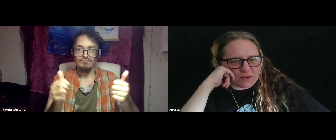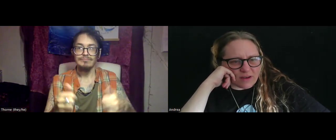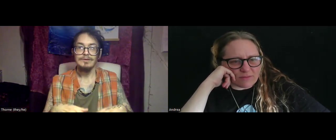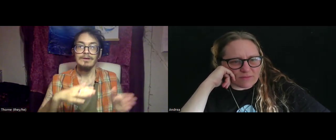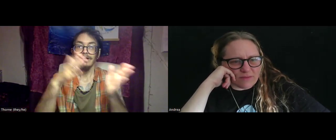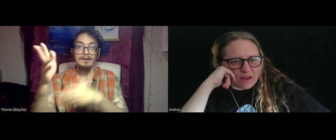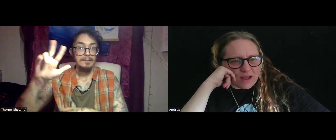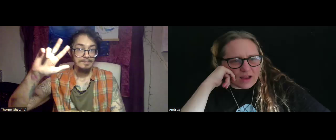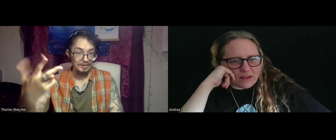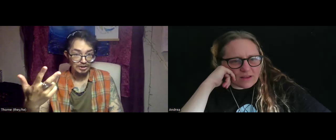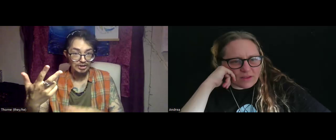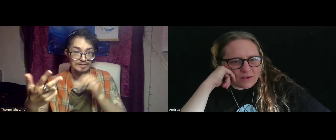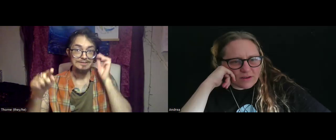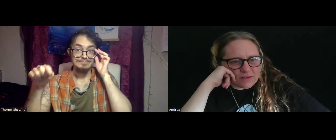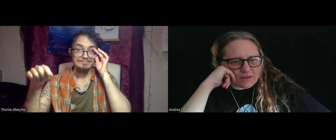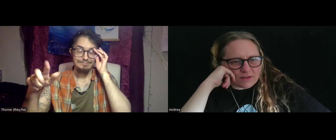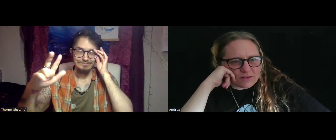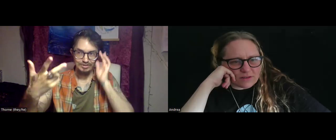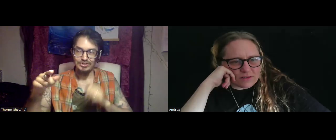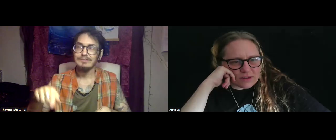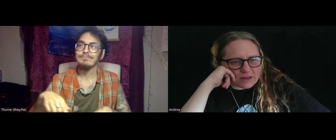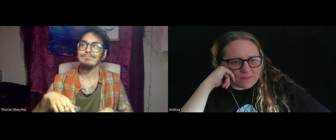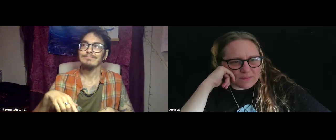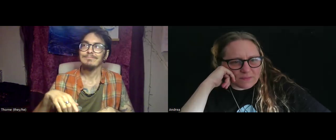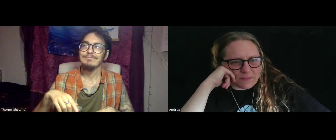down. And then the third tree,